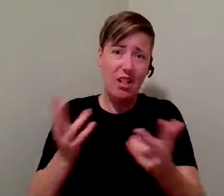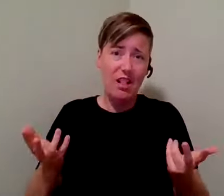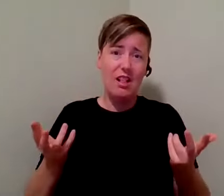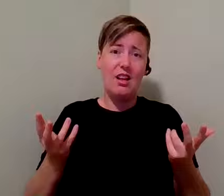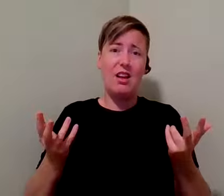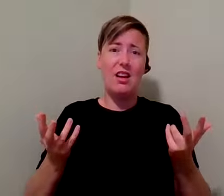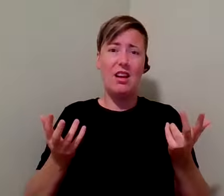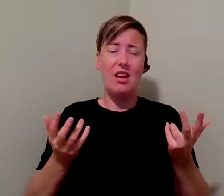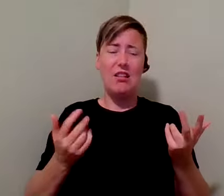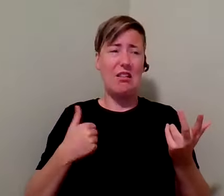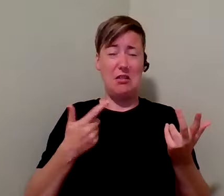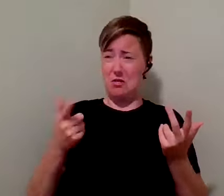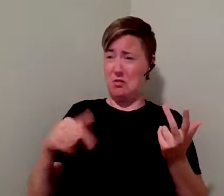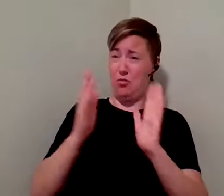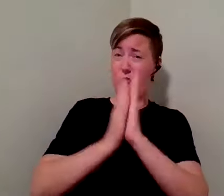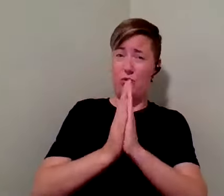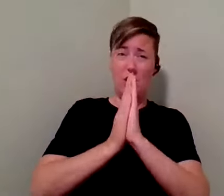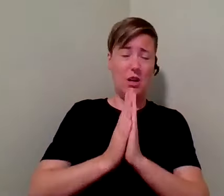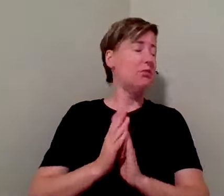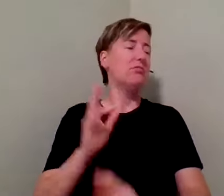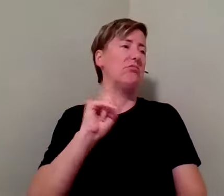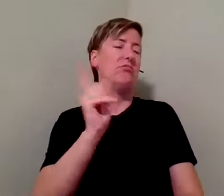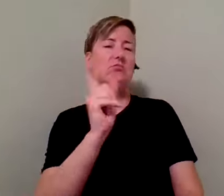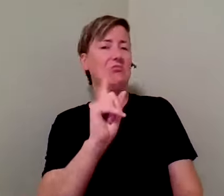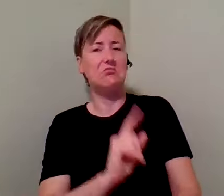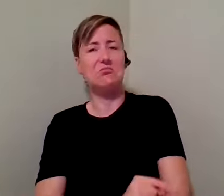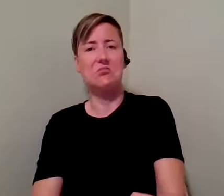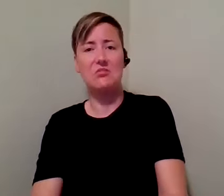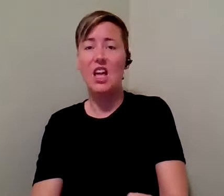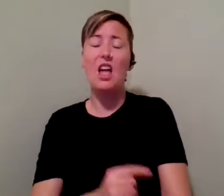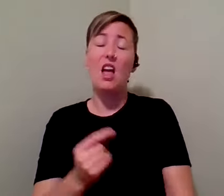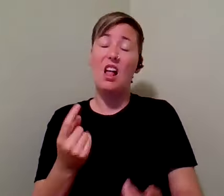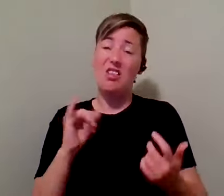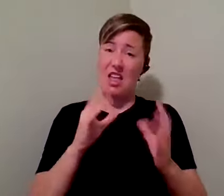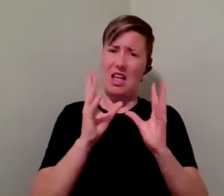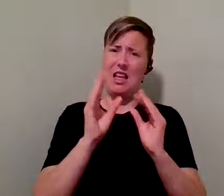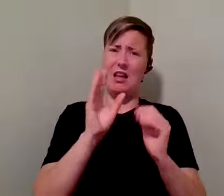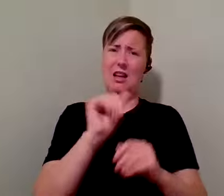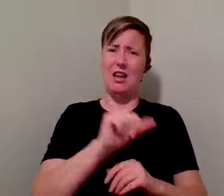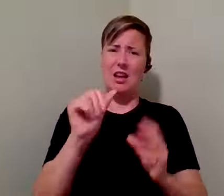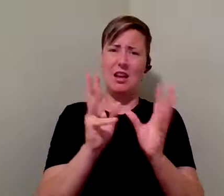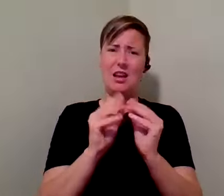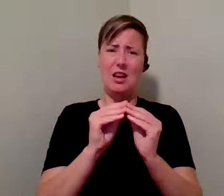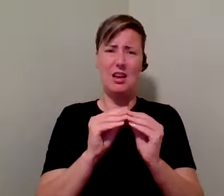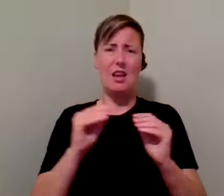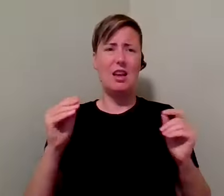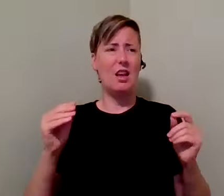to figure out if I got a drinking problem. And if I do, give me a solution. I'm the son of 2 dentists. There has to be a medical solution for